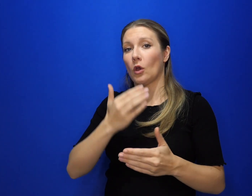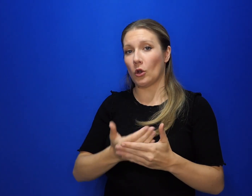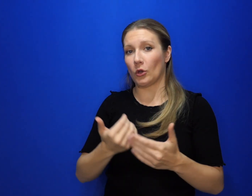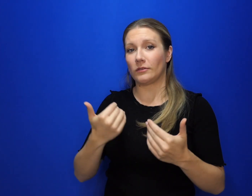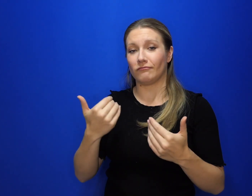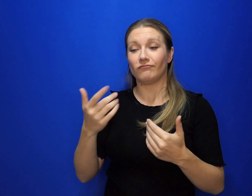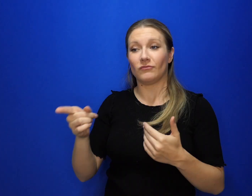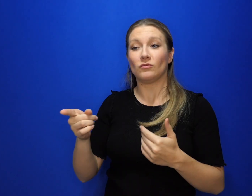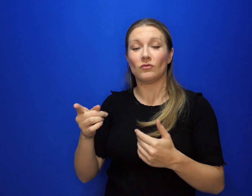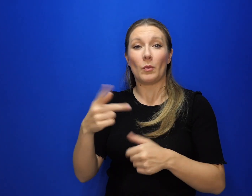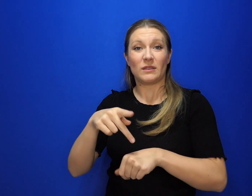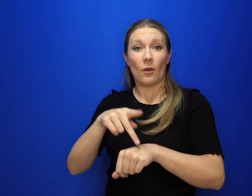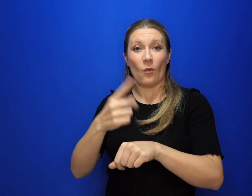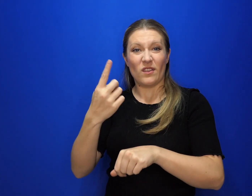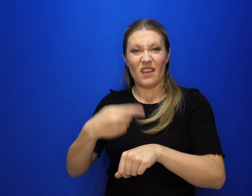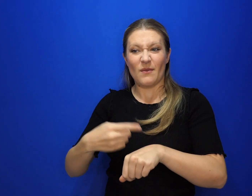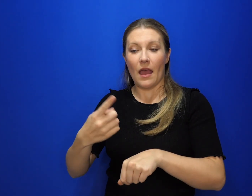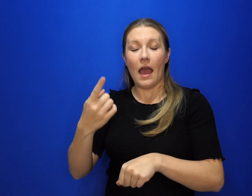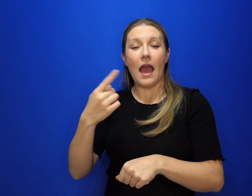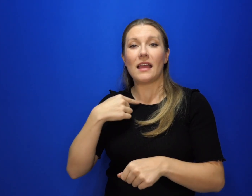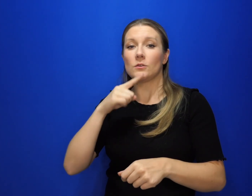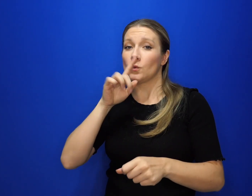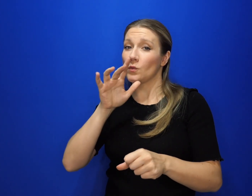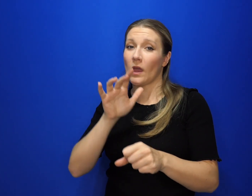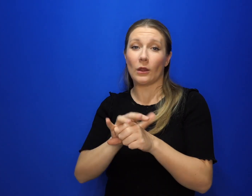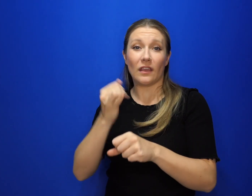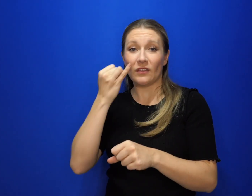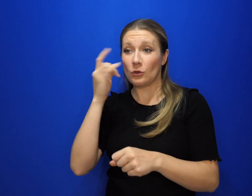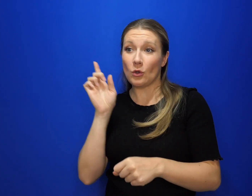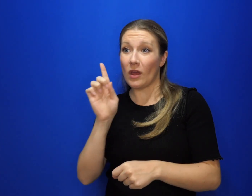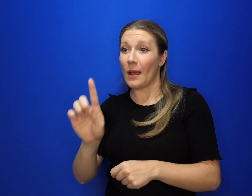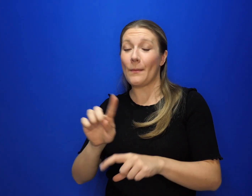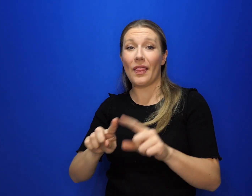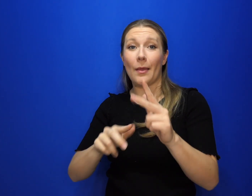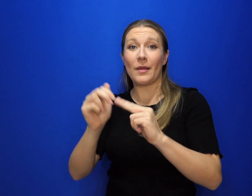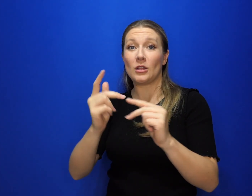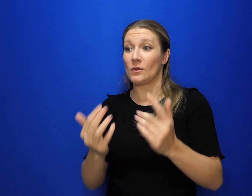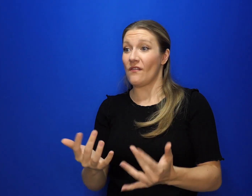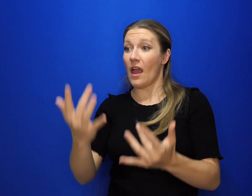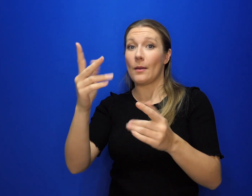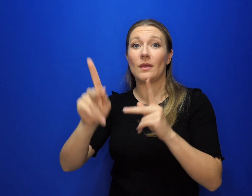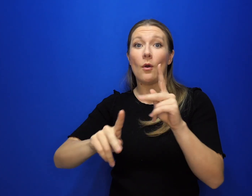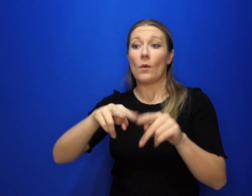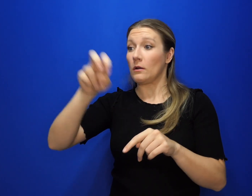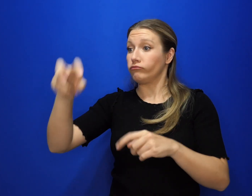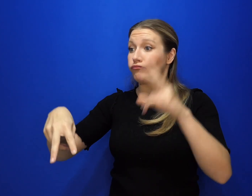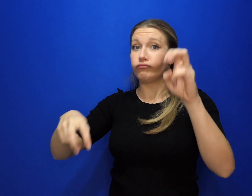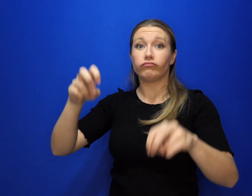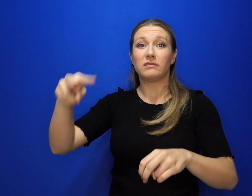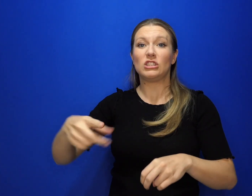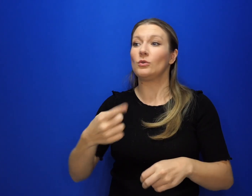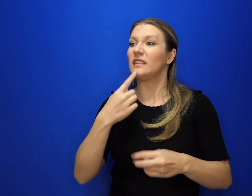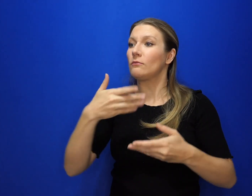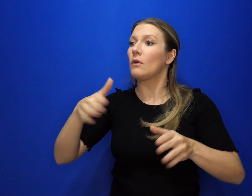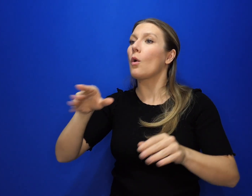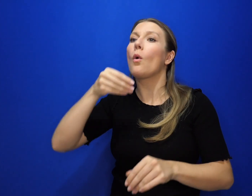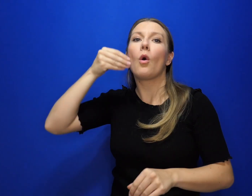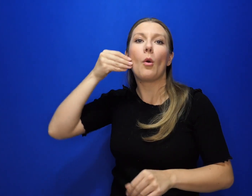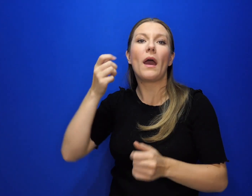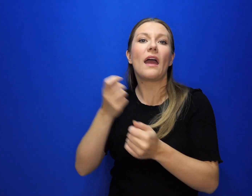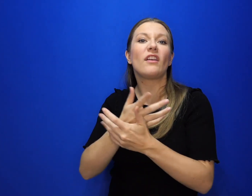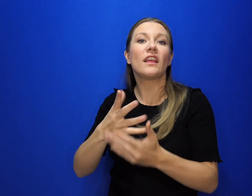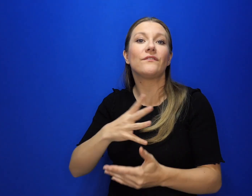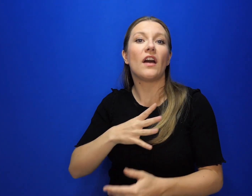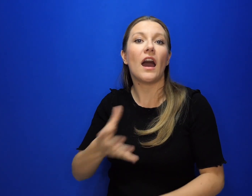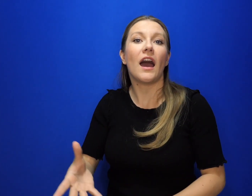one time. I swear to you, if you showed up at the front door and the building was on fire and people were jumping out the windows, she would have said, go